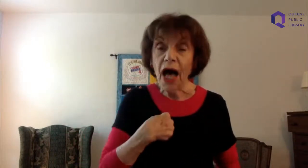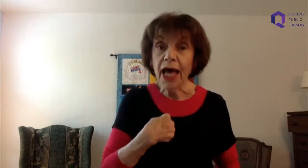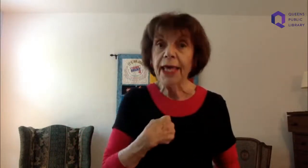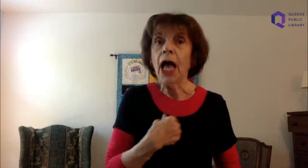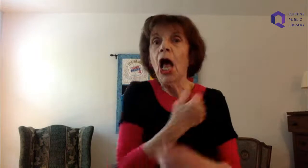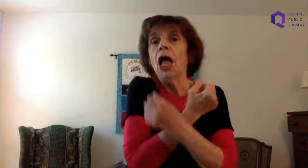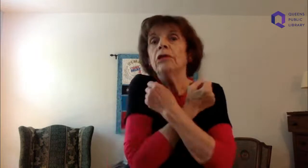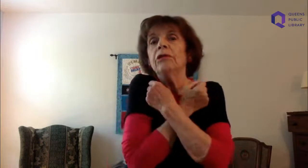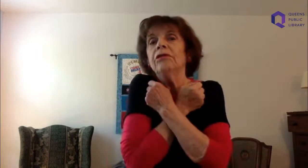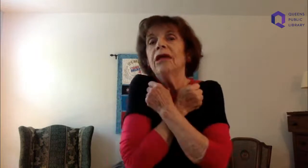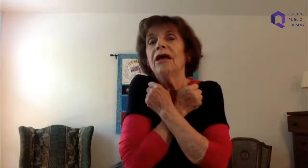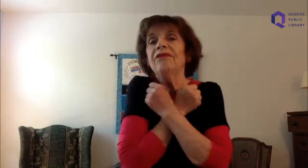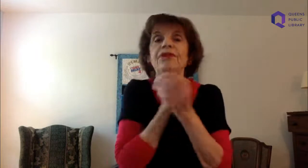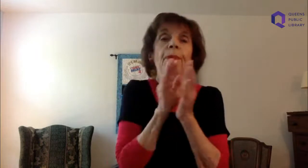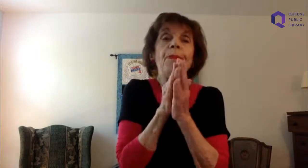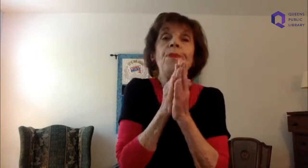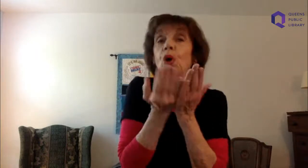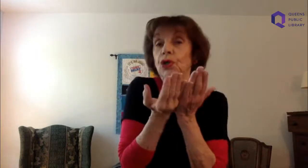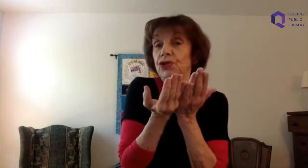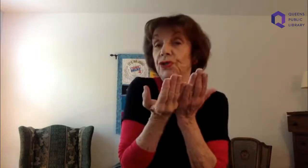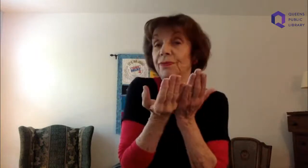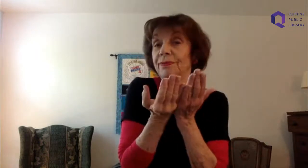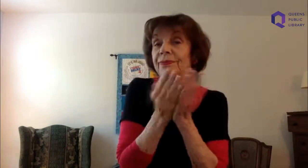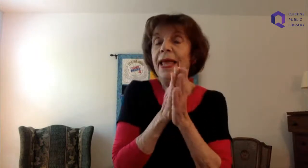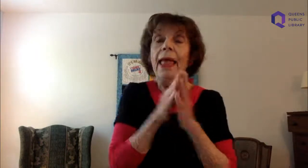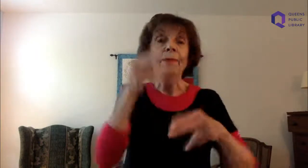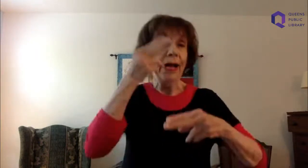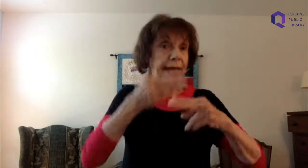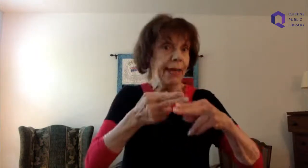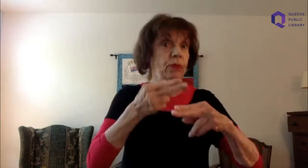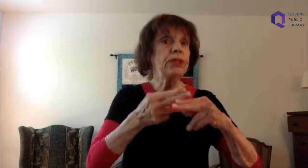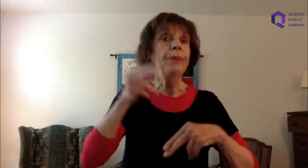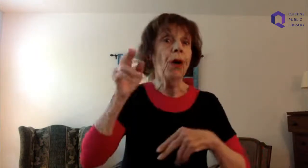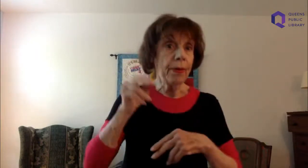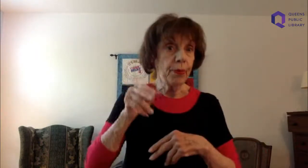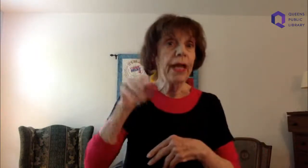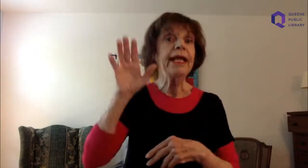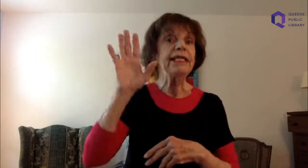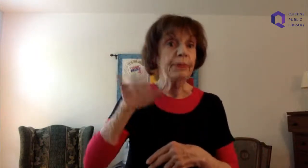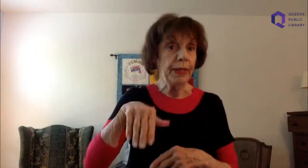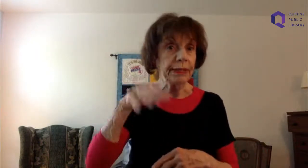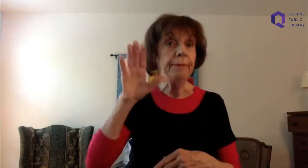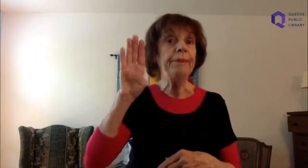I loved books. My name was Barbara, and I spelled it